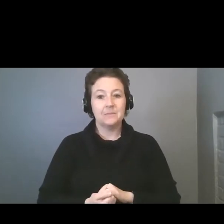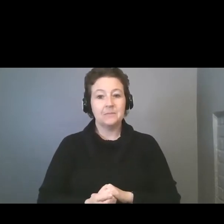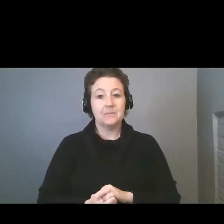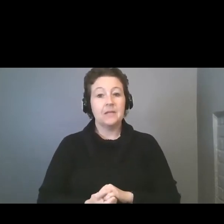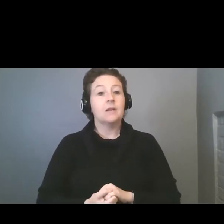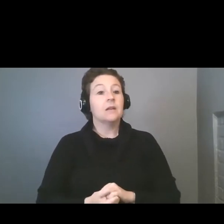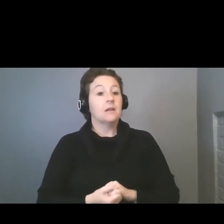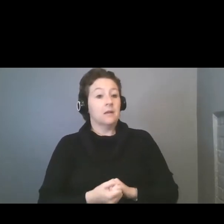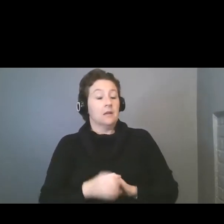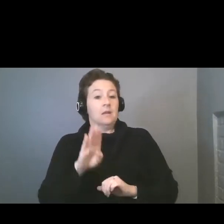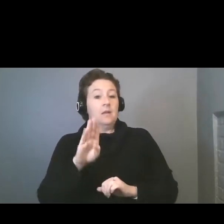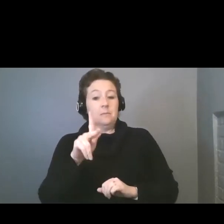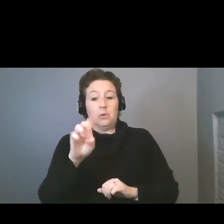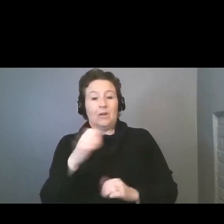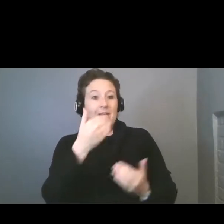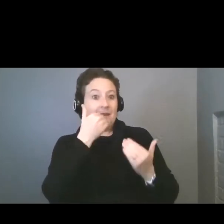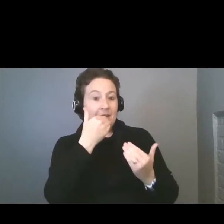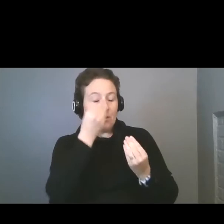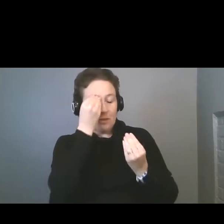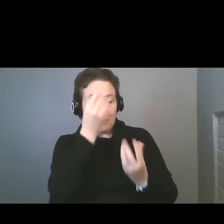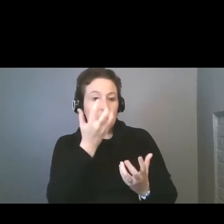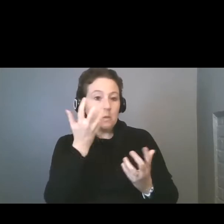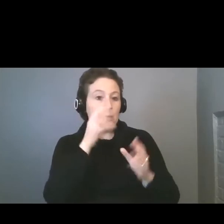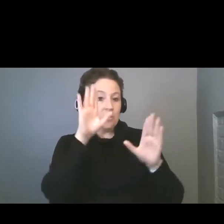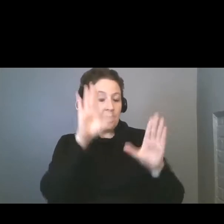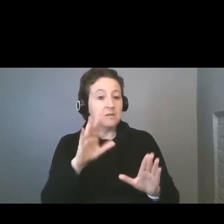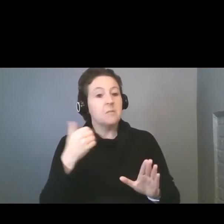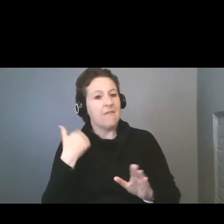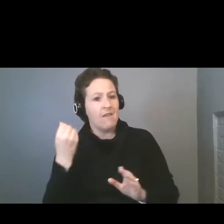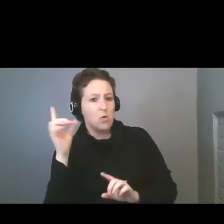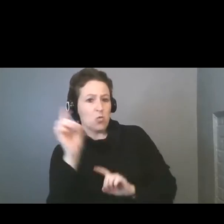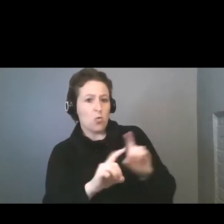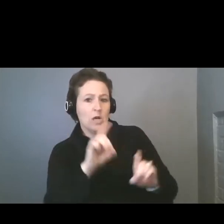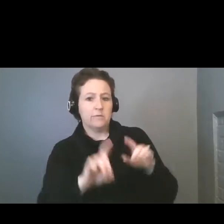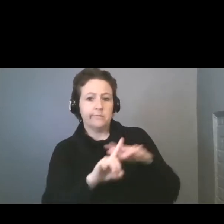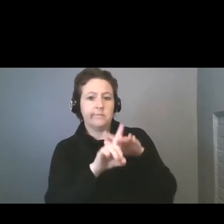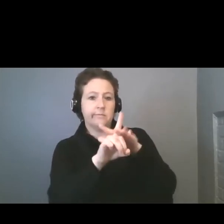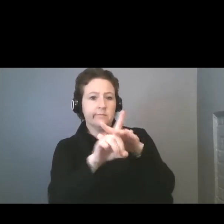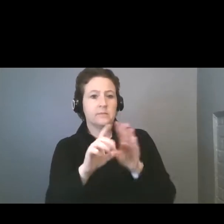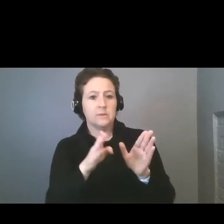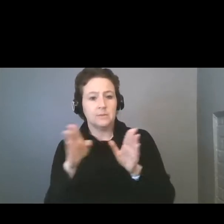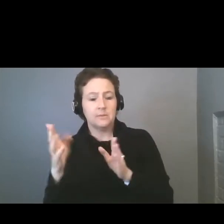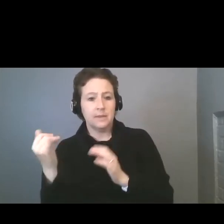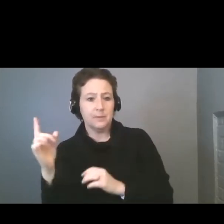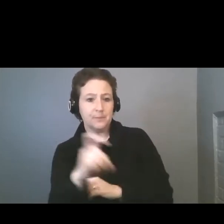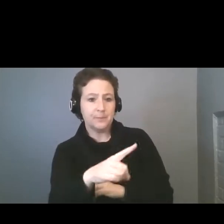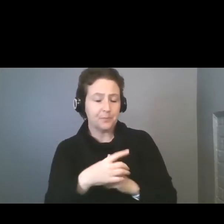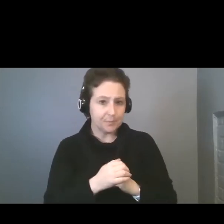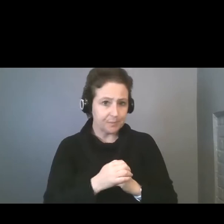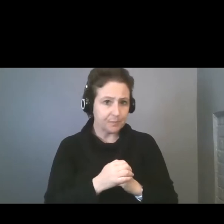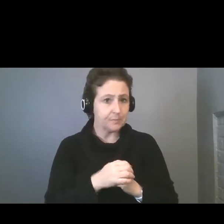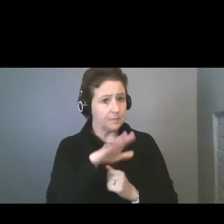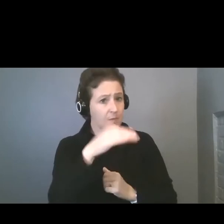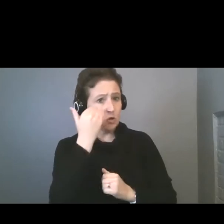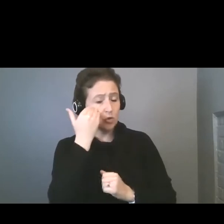Thank you so much, Mike, for sharing that wealth of information. We do have a couple of questions that have popped up, so we'll go to those quickly. Do you